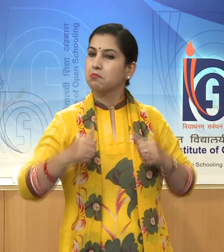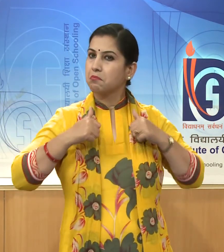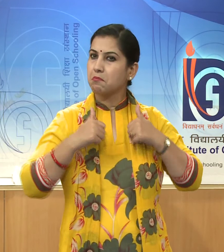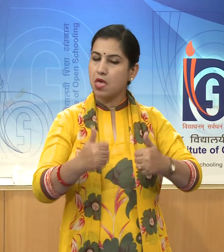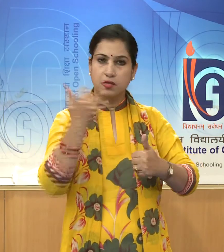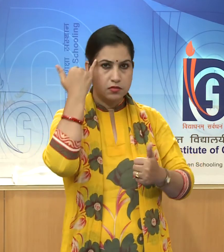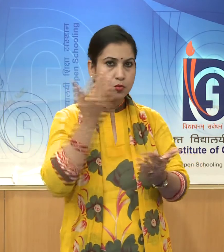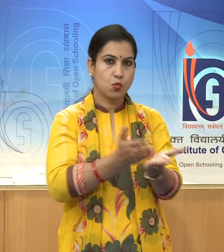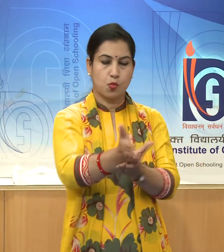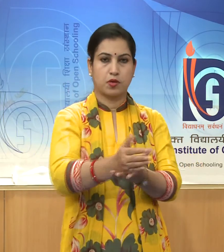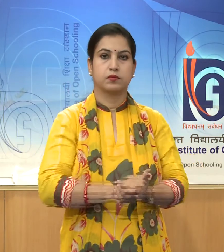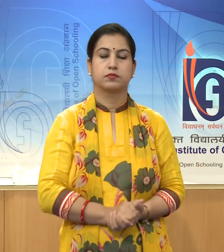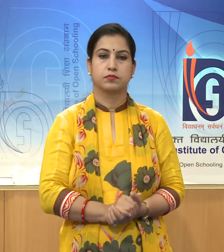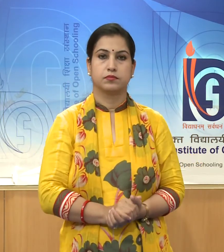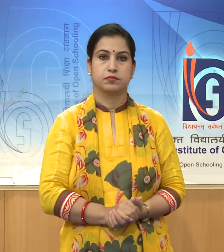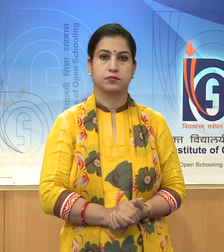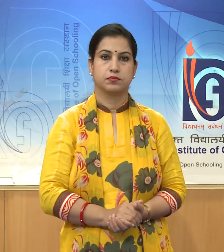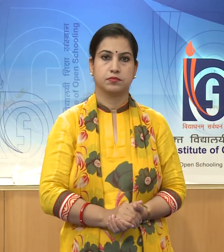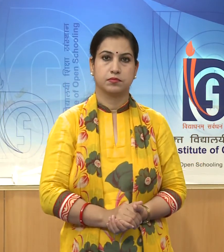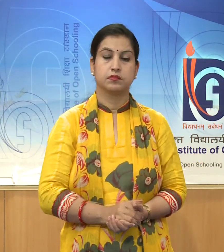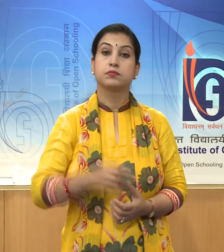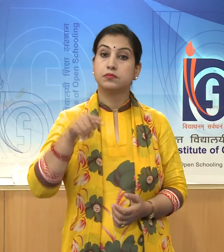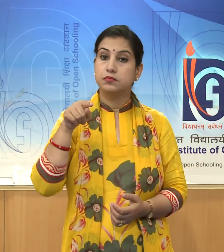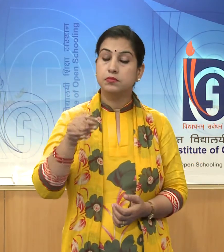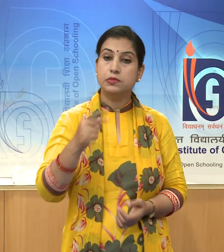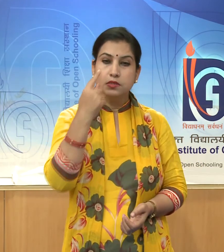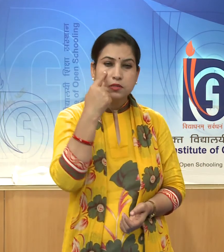impression what they saw.